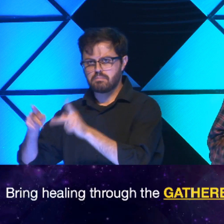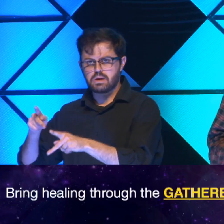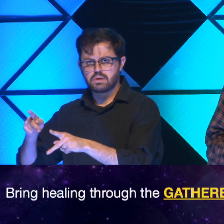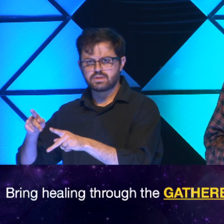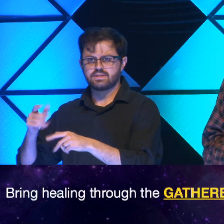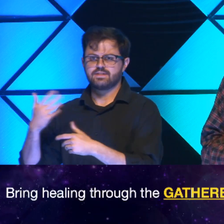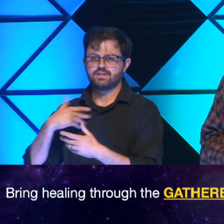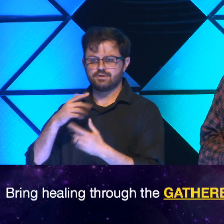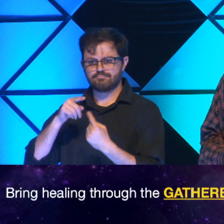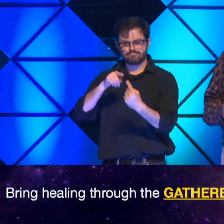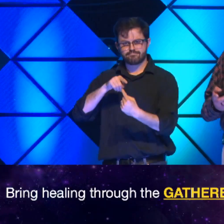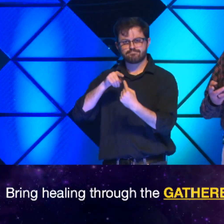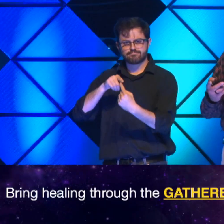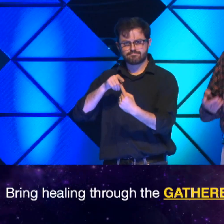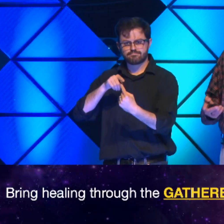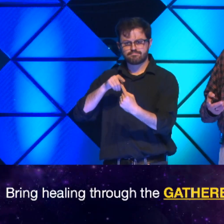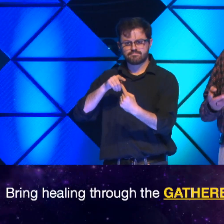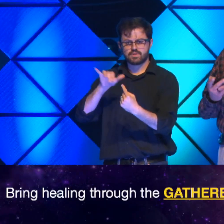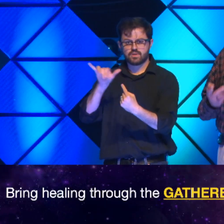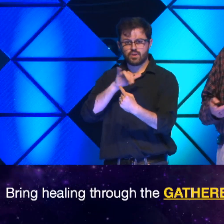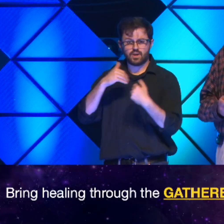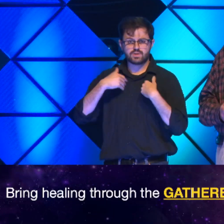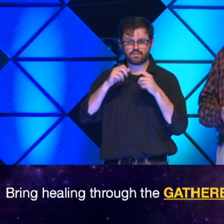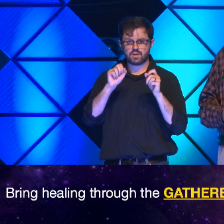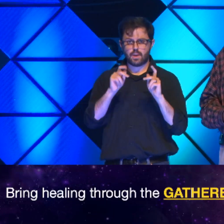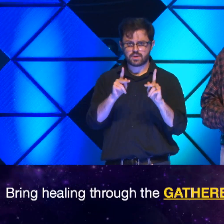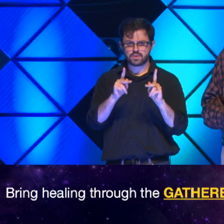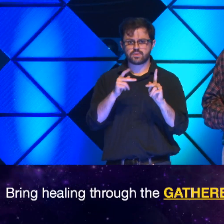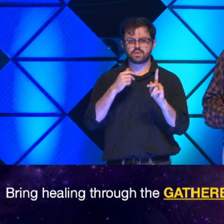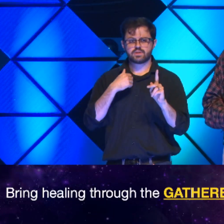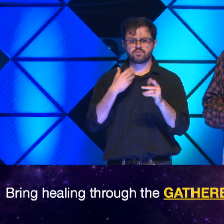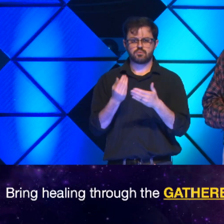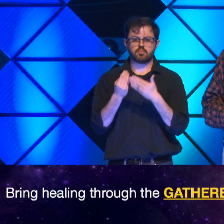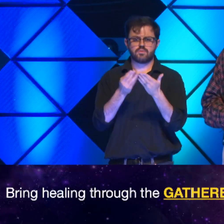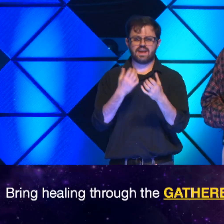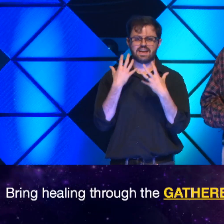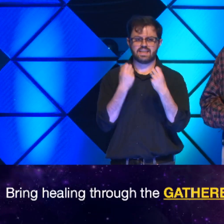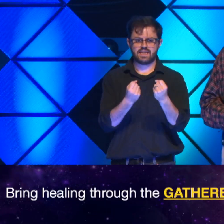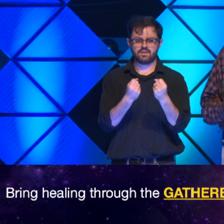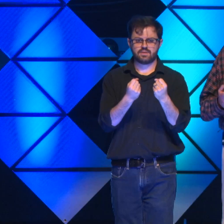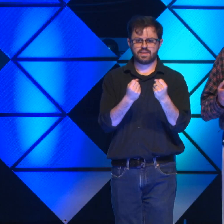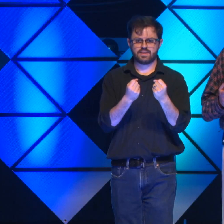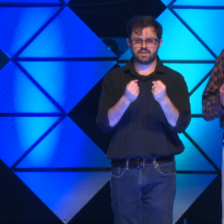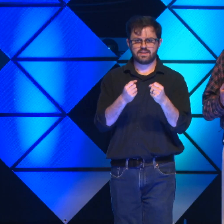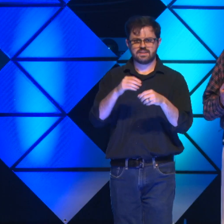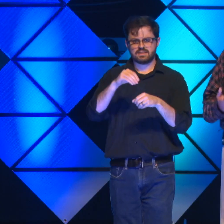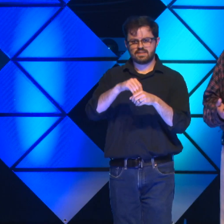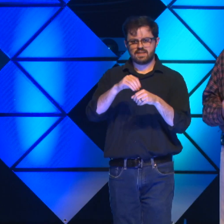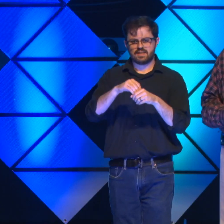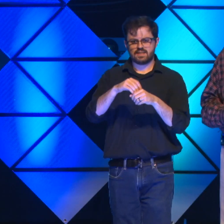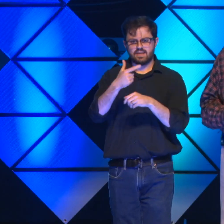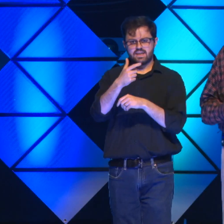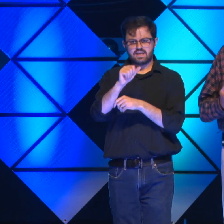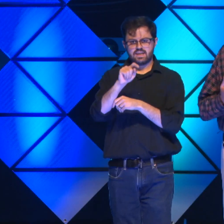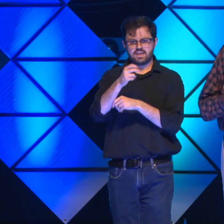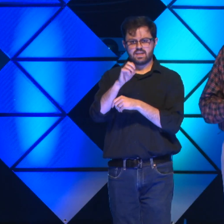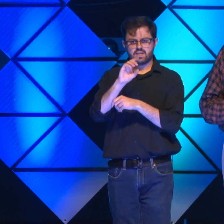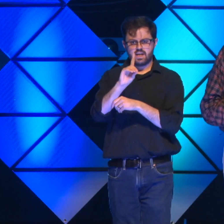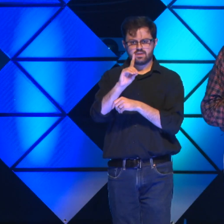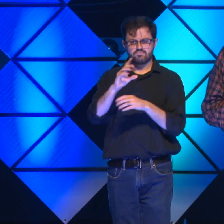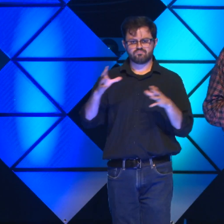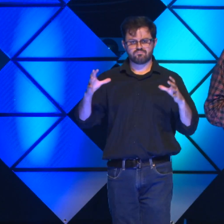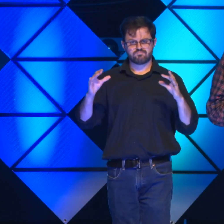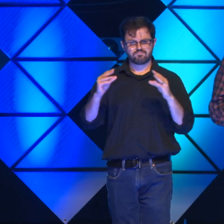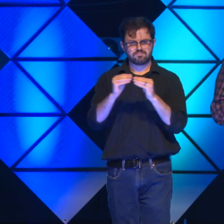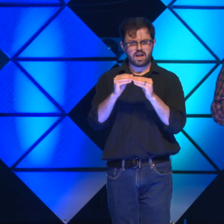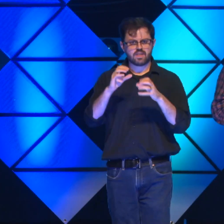There's also the opportunity to bring healing through the gathered church. If you've been hurt, you probably